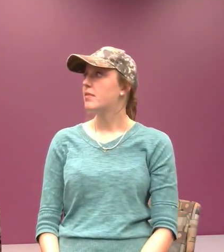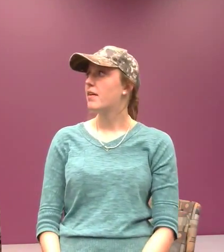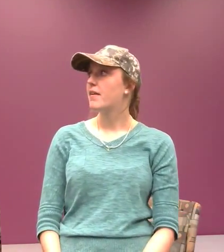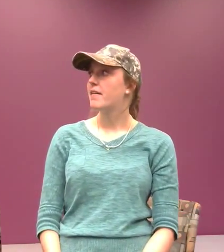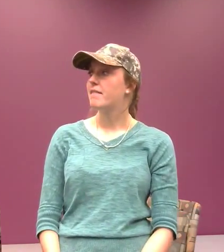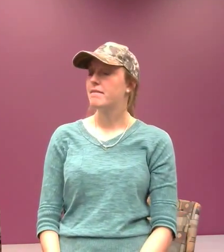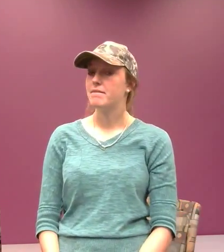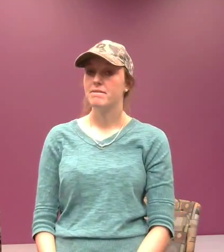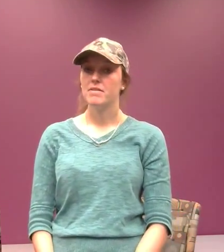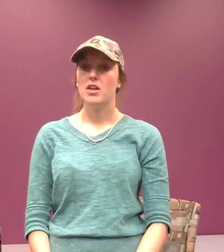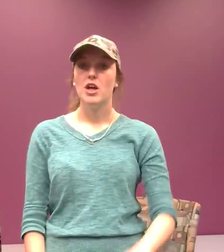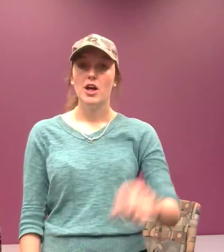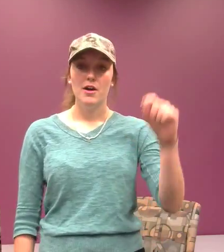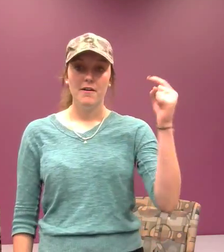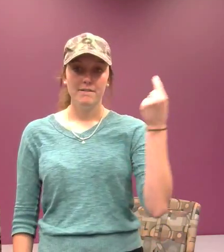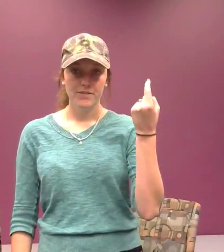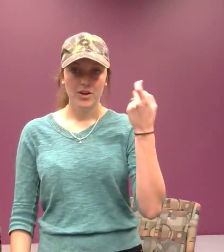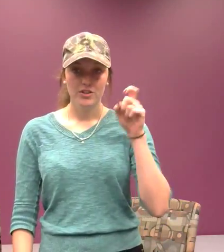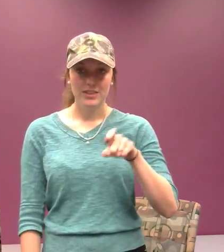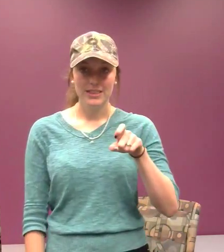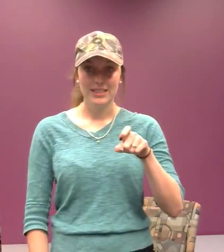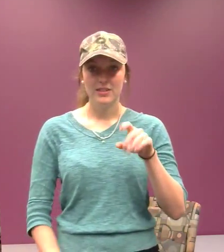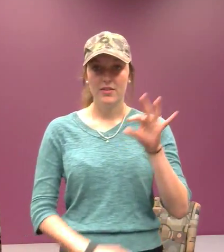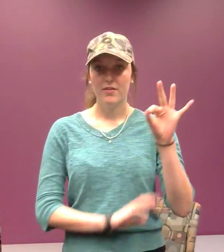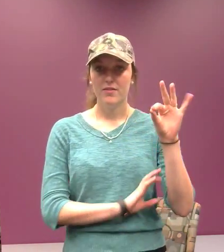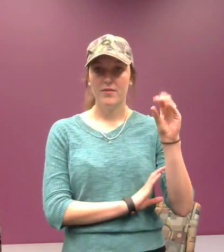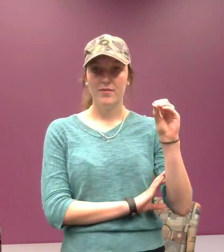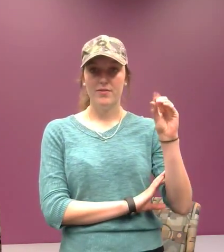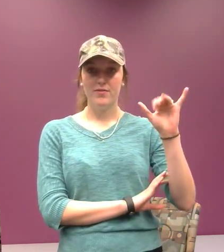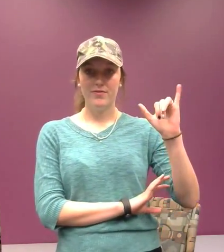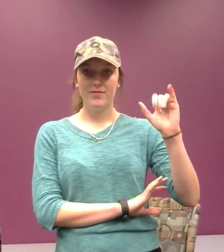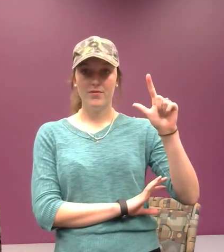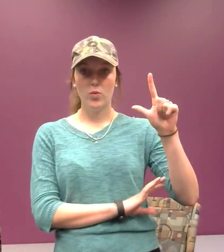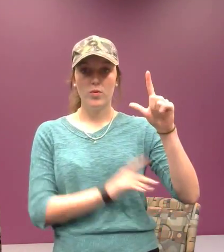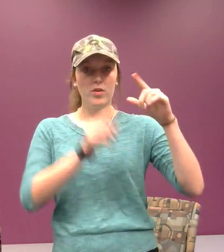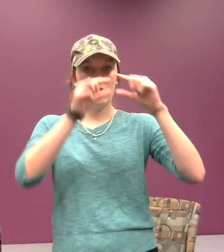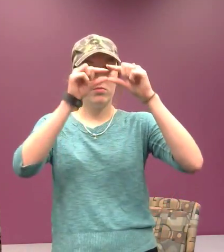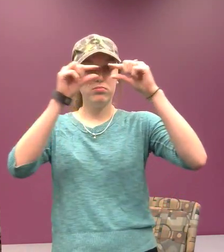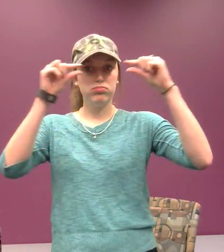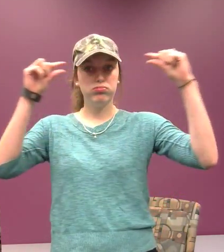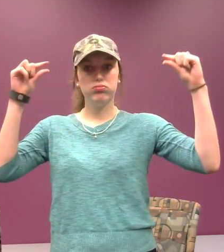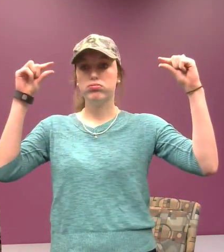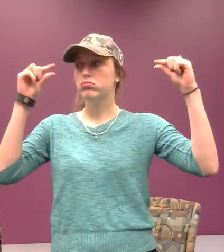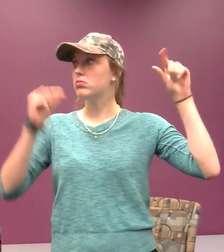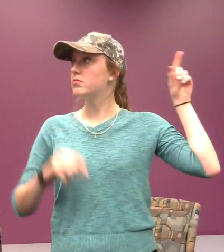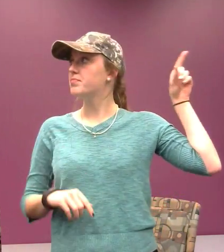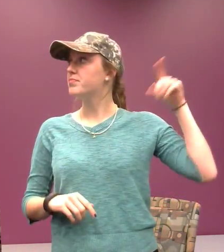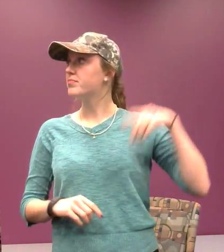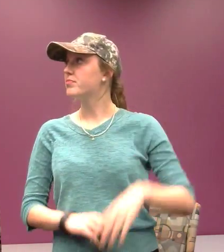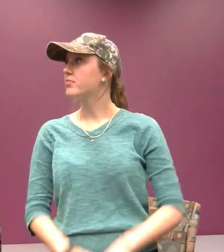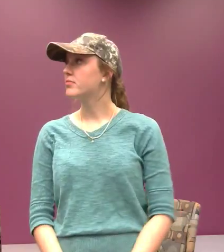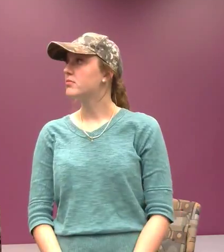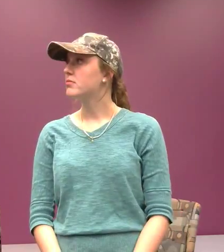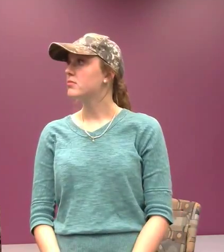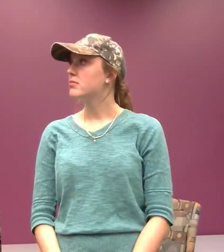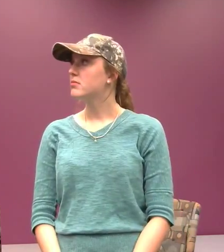So let's get some practice here using the FOIL method up here. Remember, this is F.